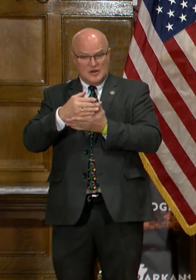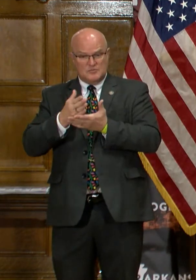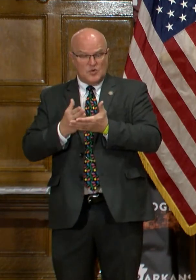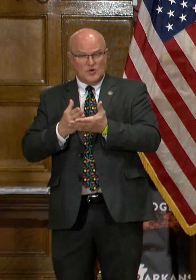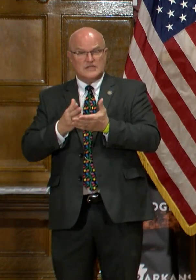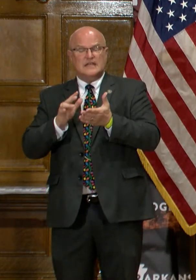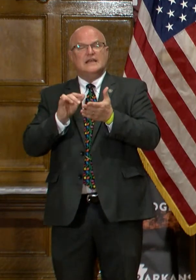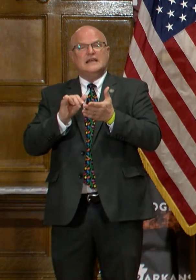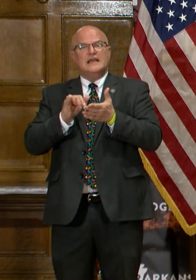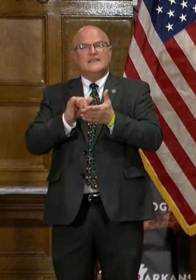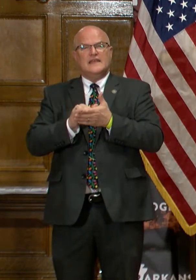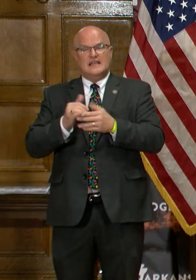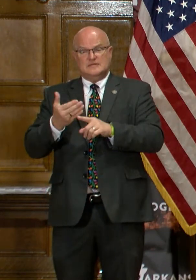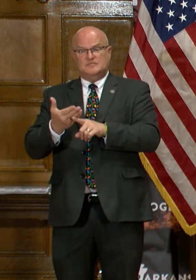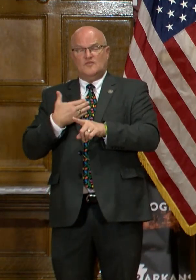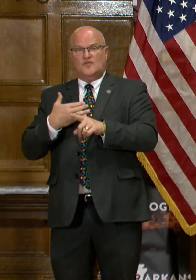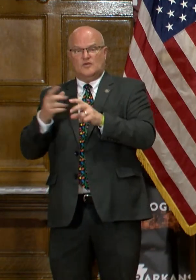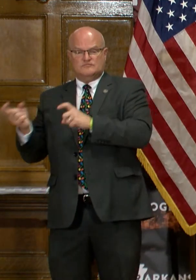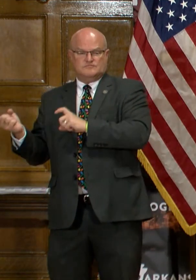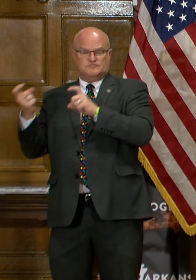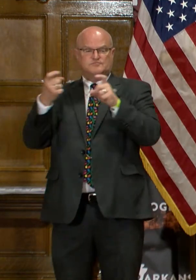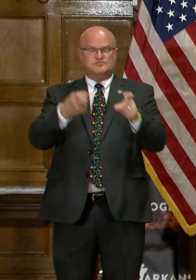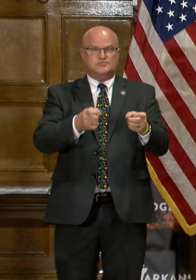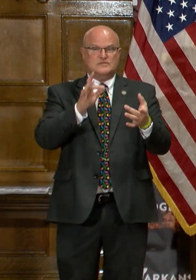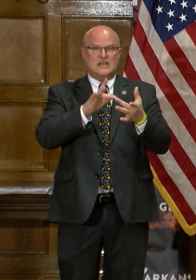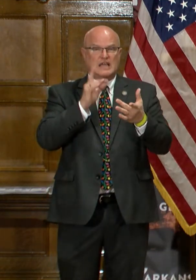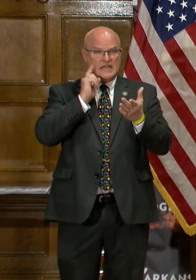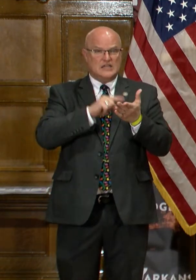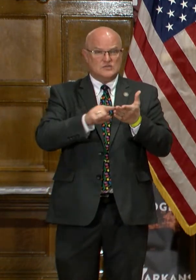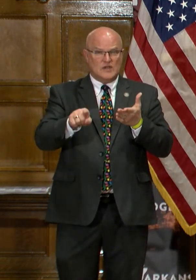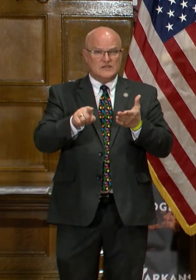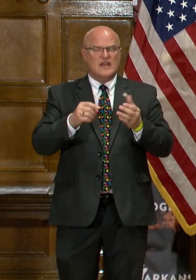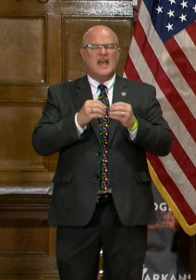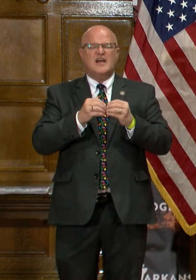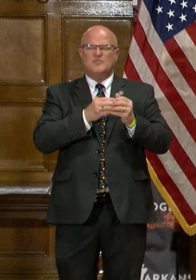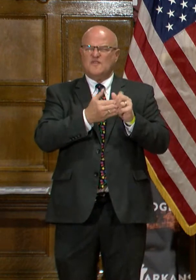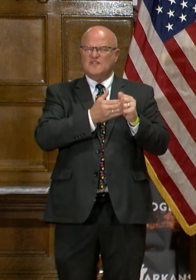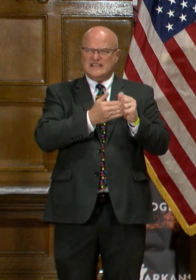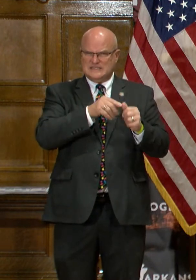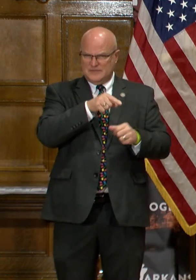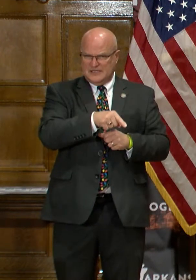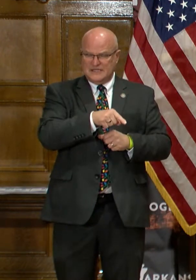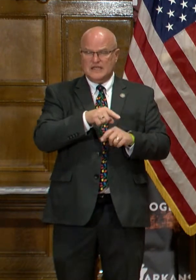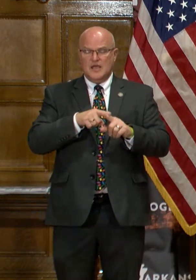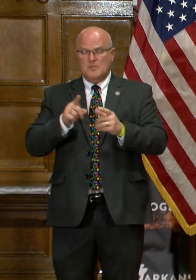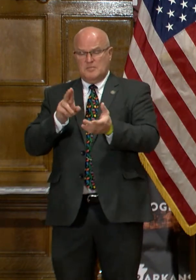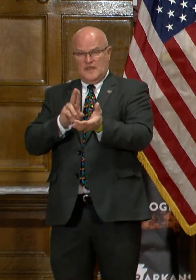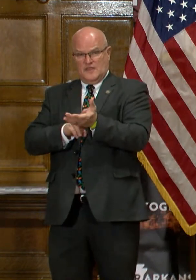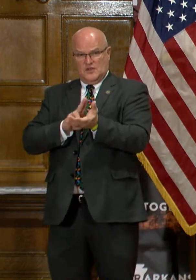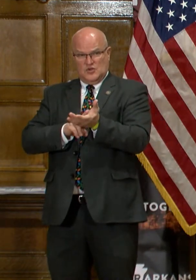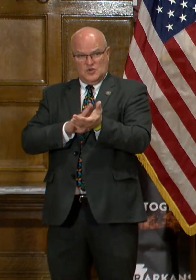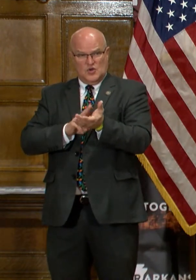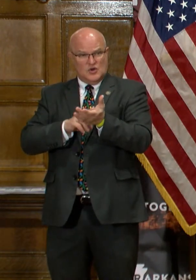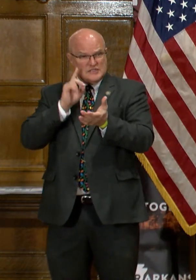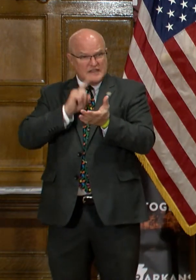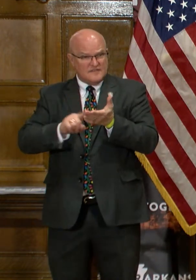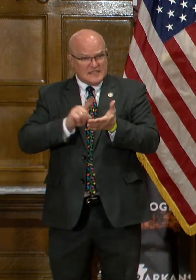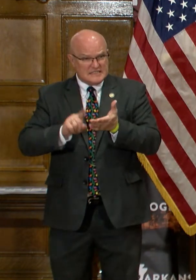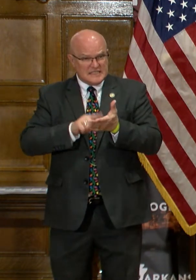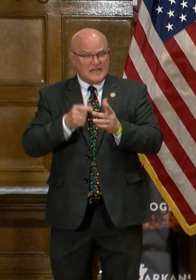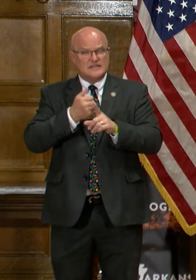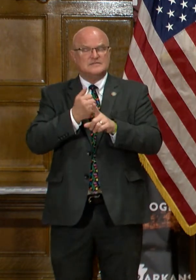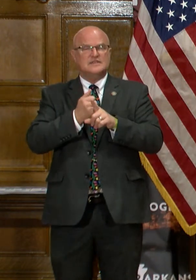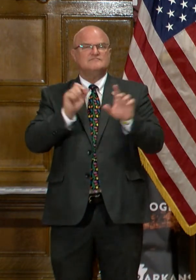it, which is before it's turned over to the contact tracer, and they have more flexibility. But the nurse investigator has